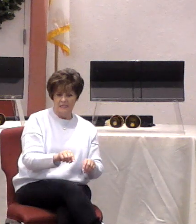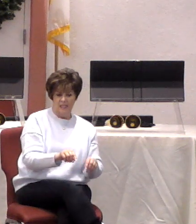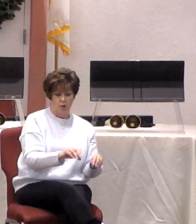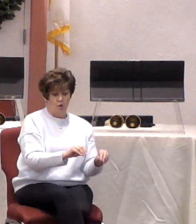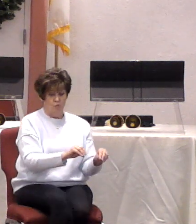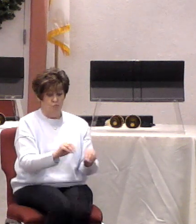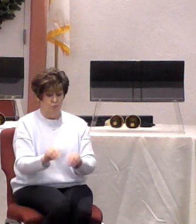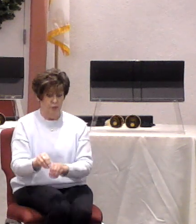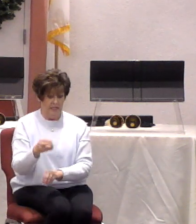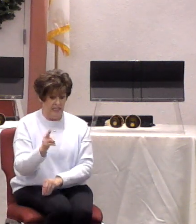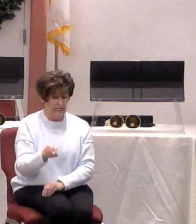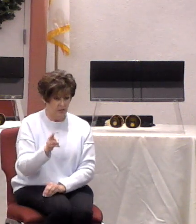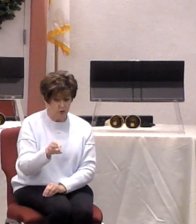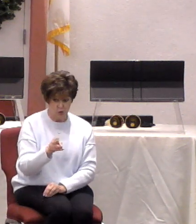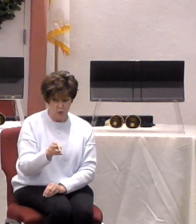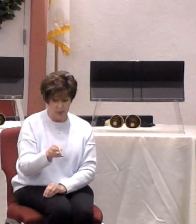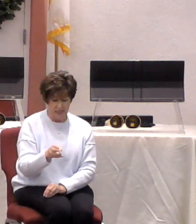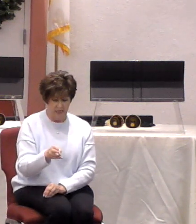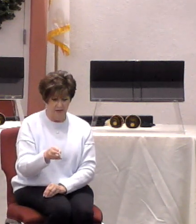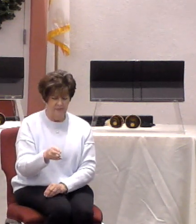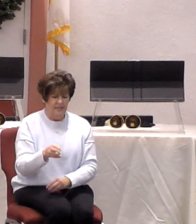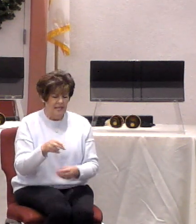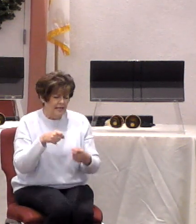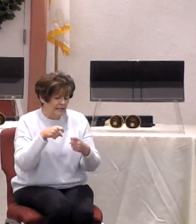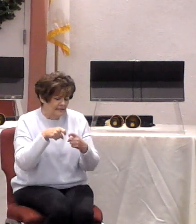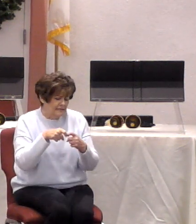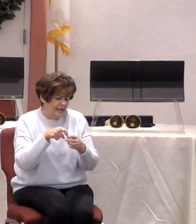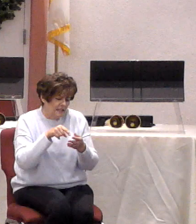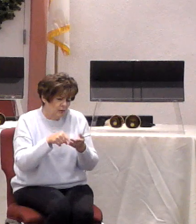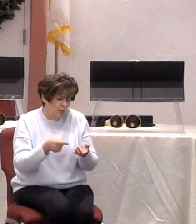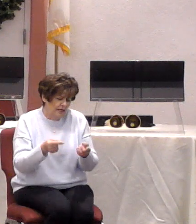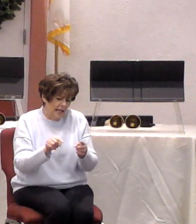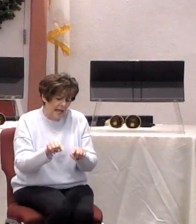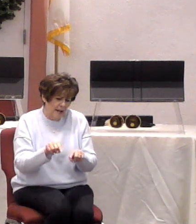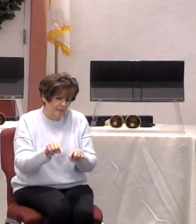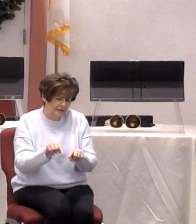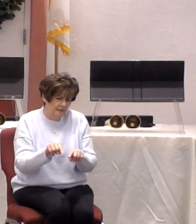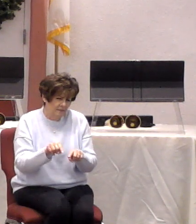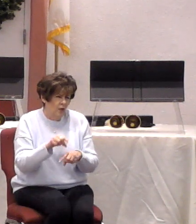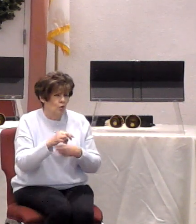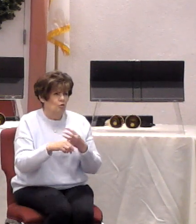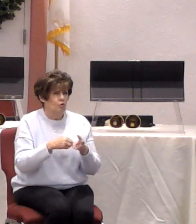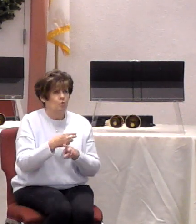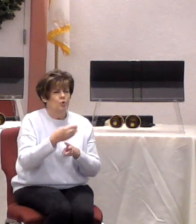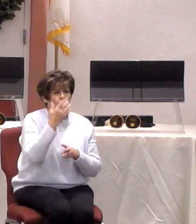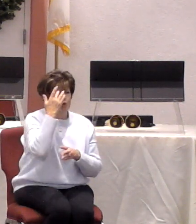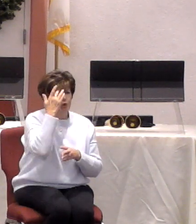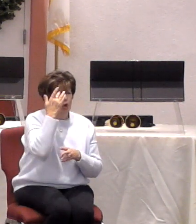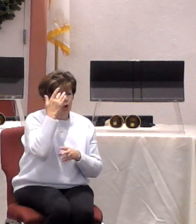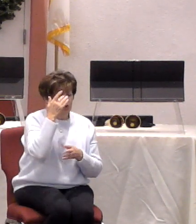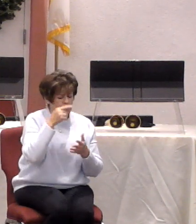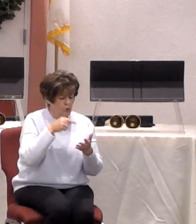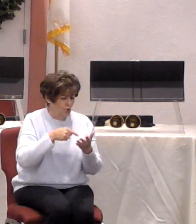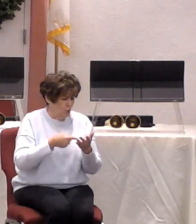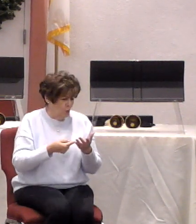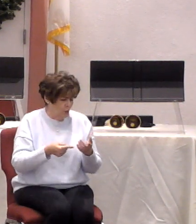history. There are specific events that the world knows about that you can easily look back on that it's connected to. All of that is included in the scripture